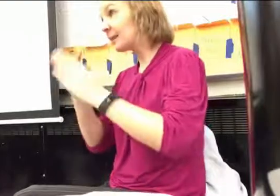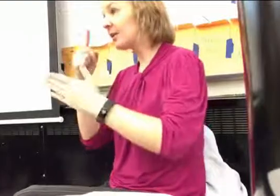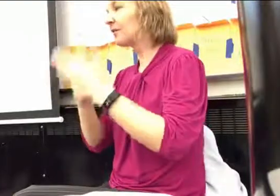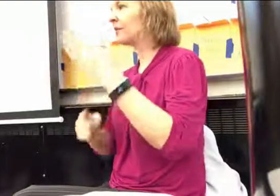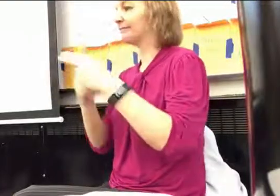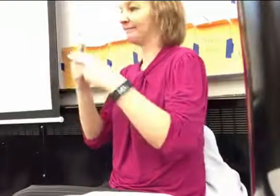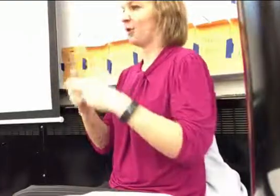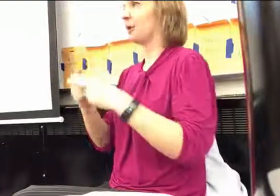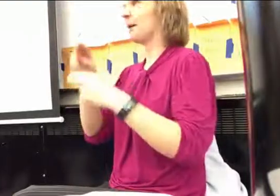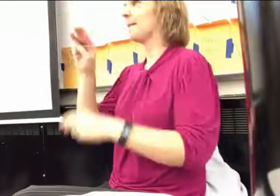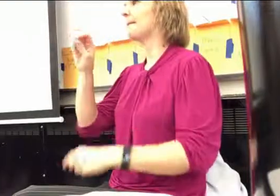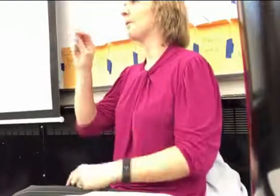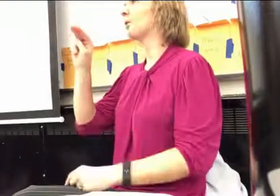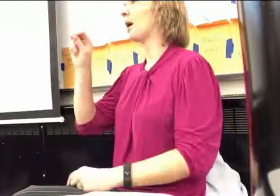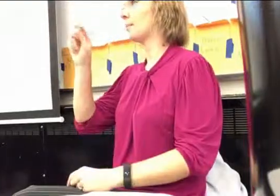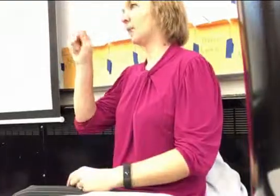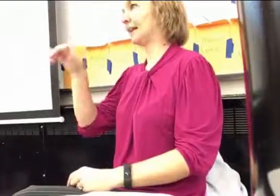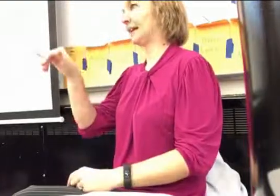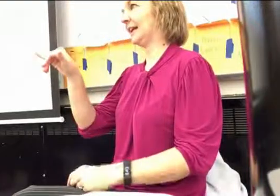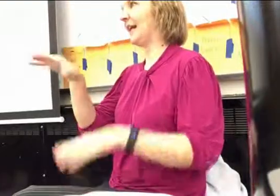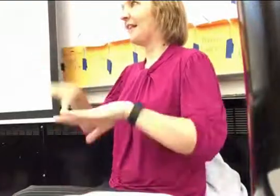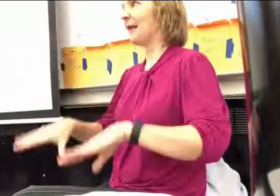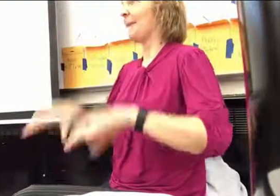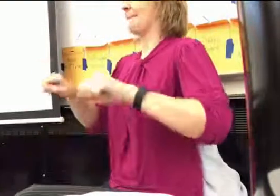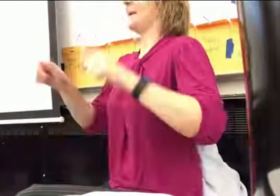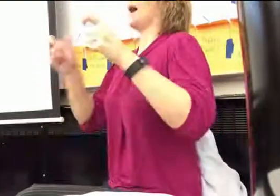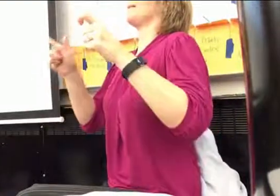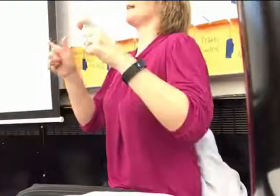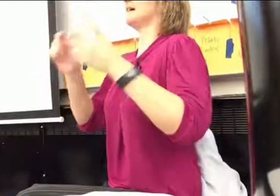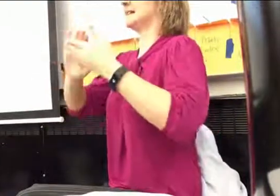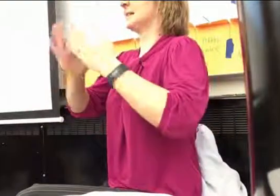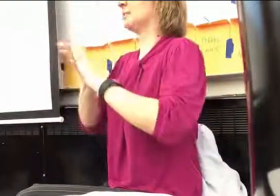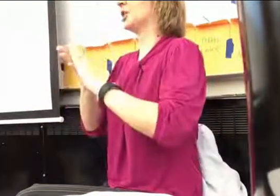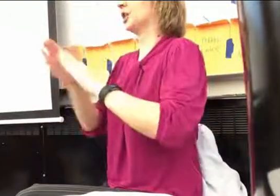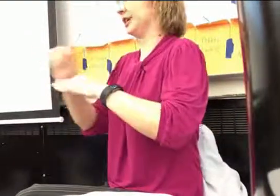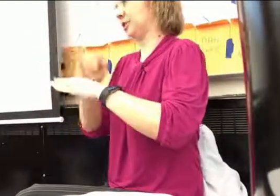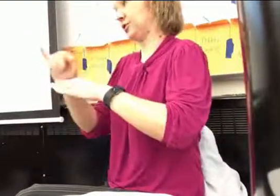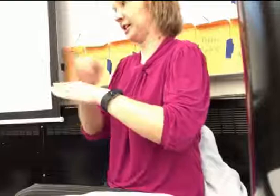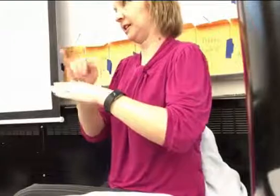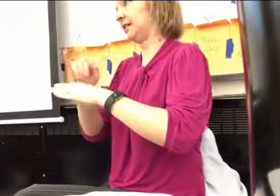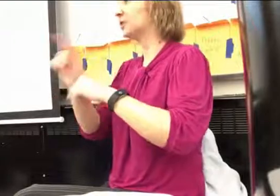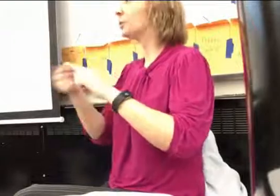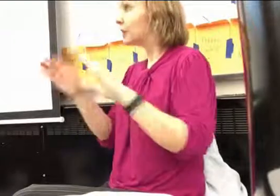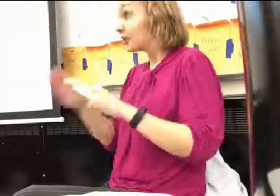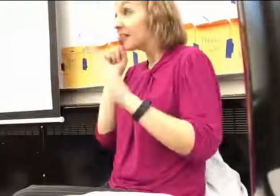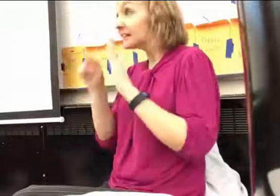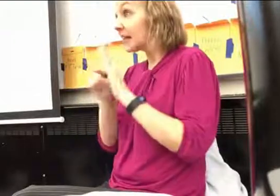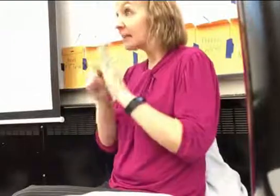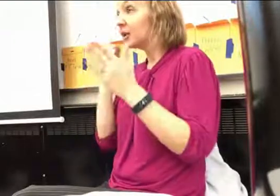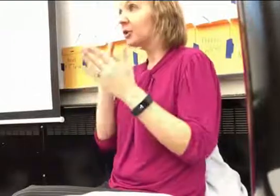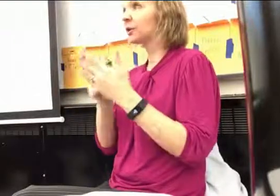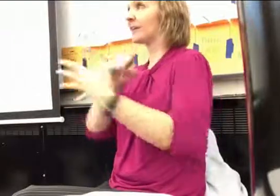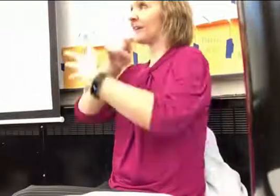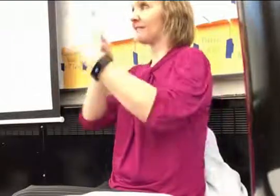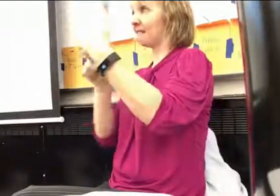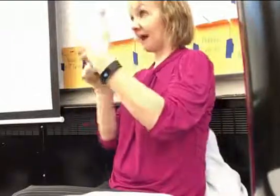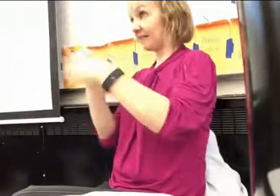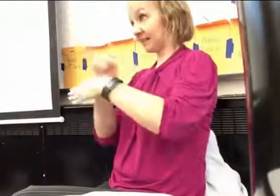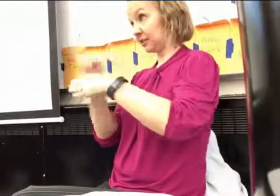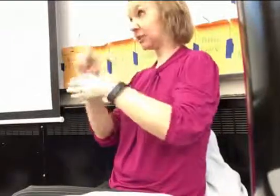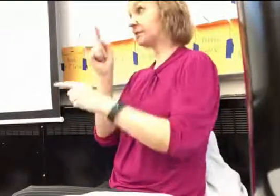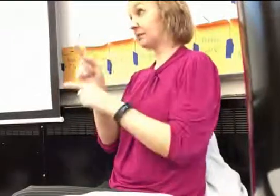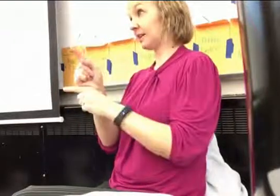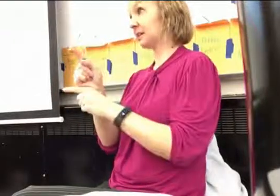a monopoly, where they monopolize the burger industry. Now, when you guys did your assignment, you noticed that there were 5 major industries,